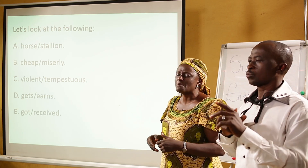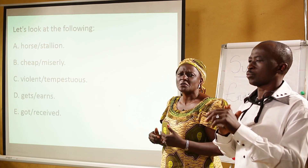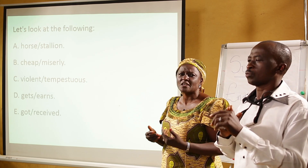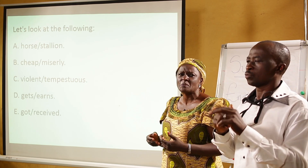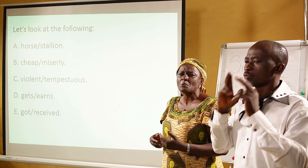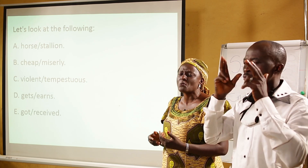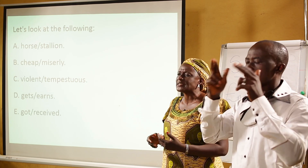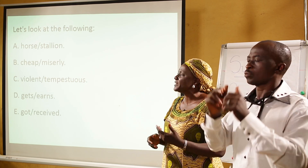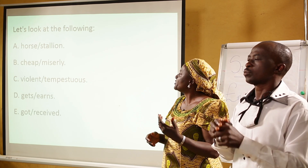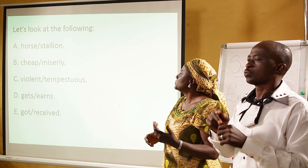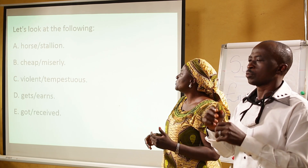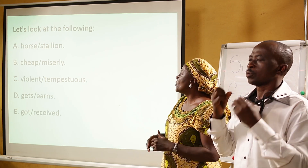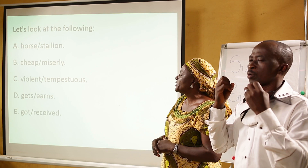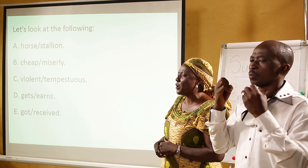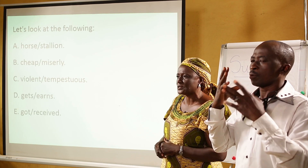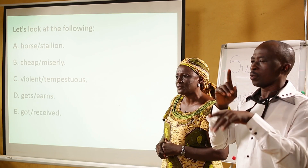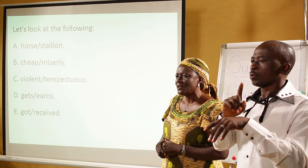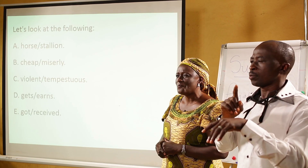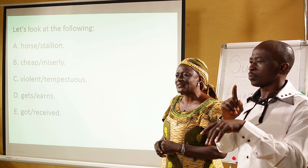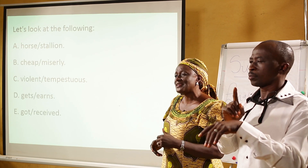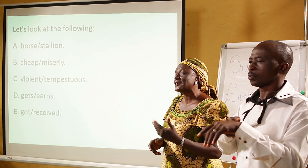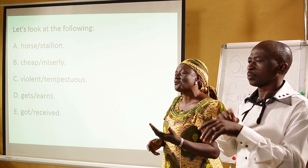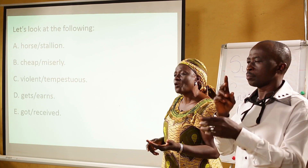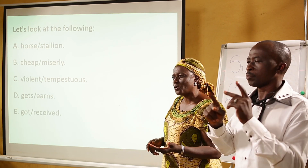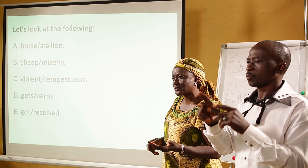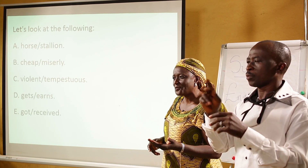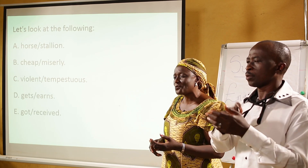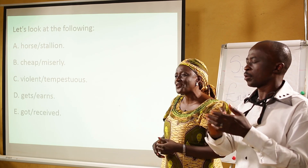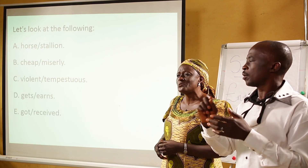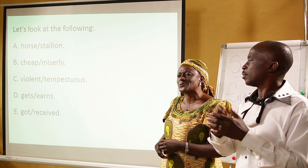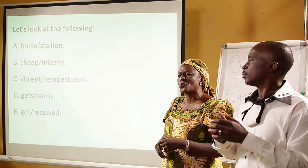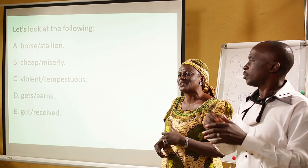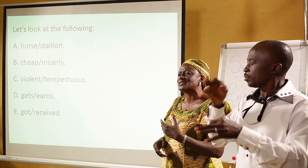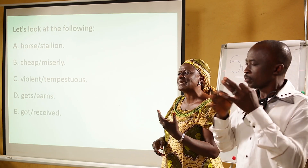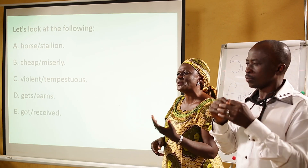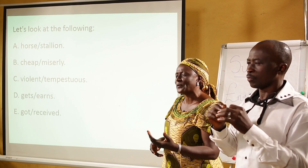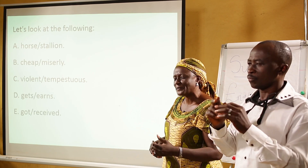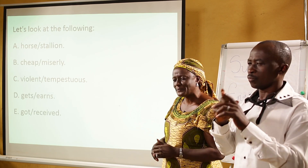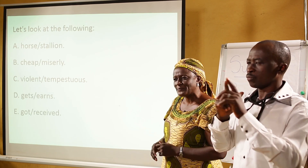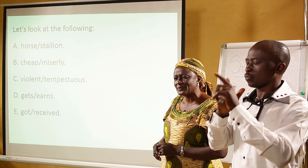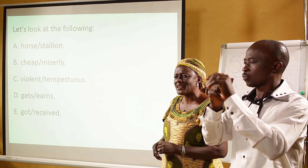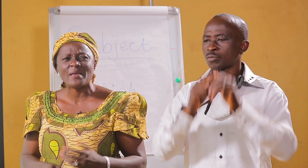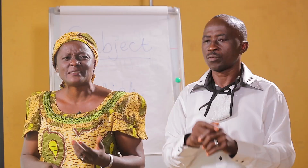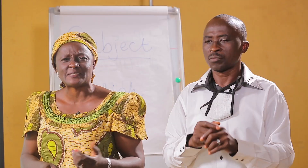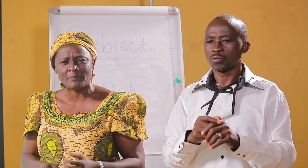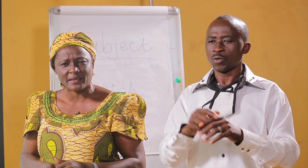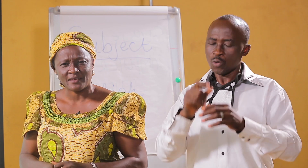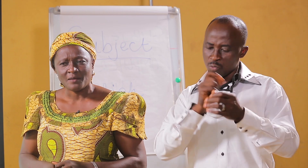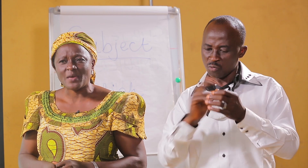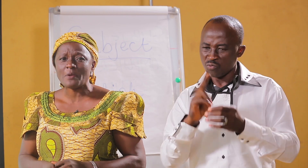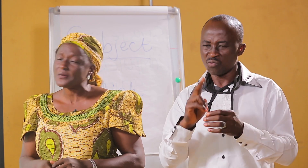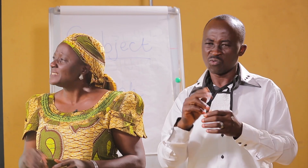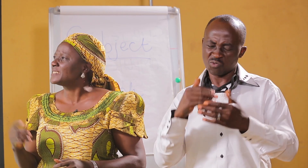It's common. Most times people write and they use the word horse. But instead of horse, you can use the word stallion. It means the same